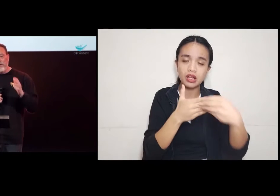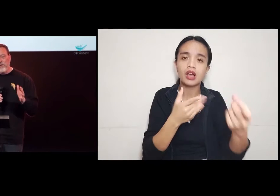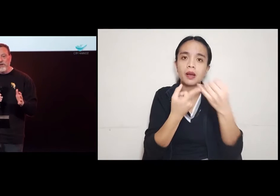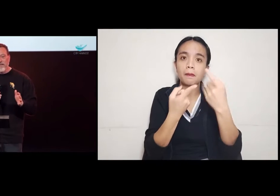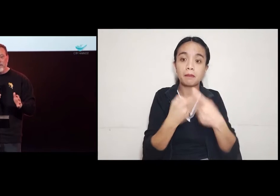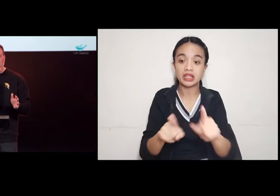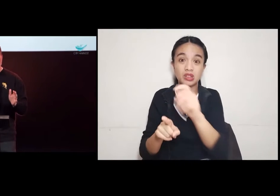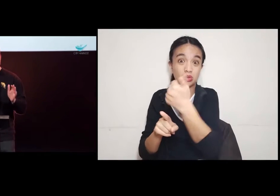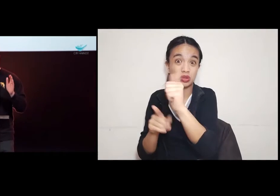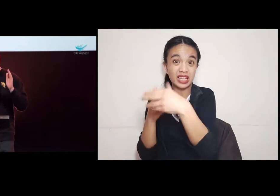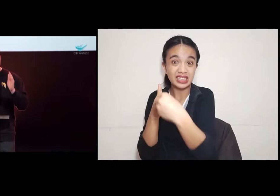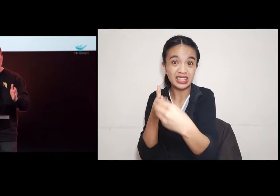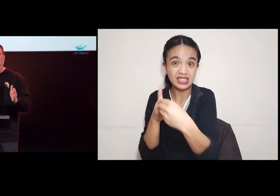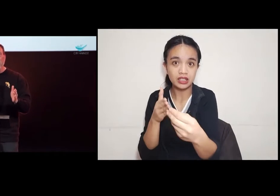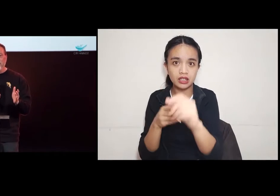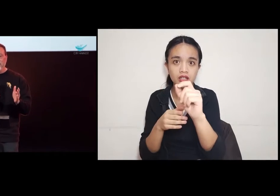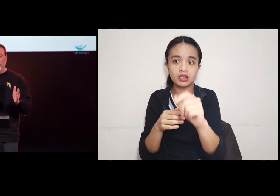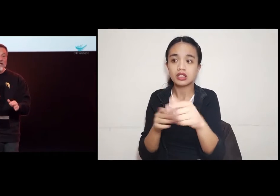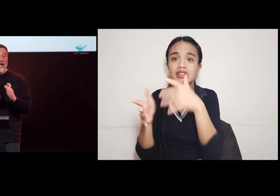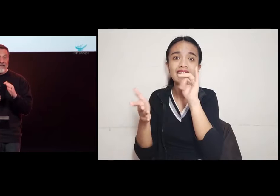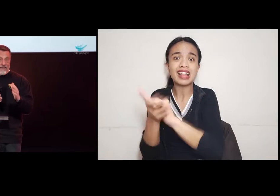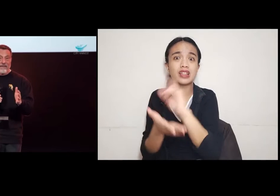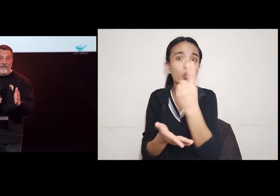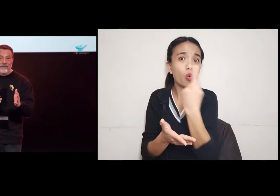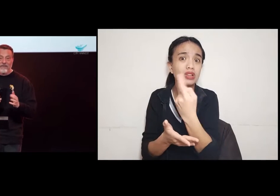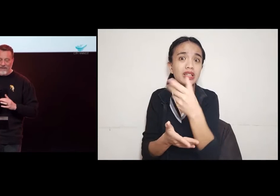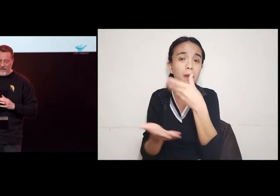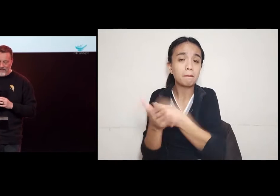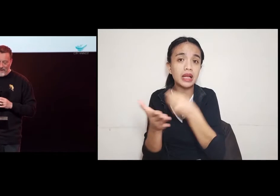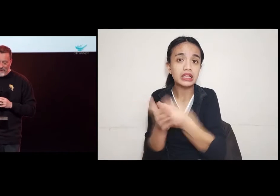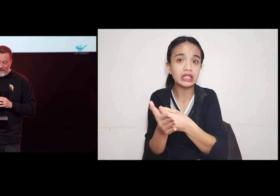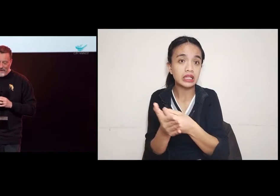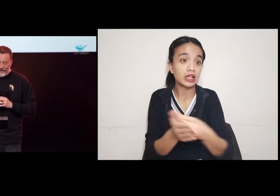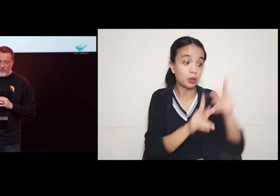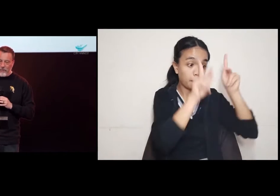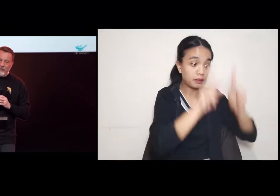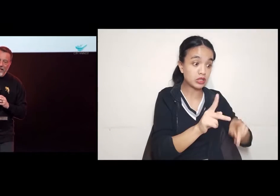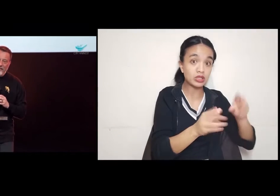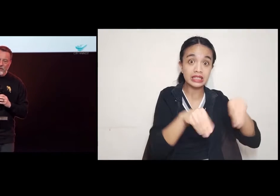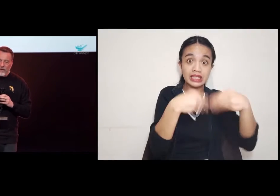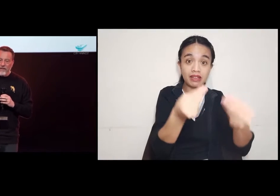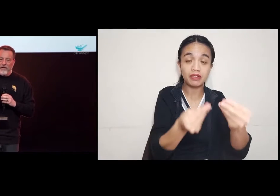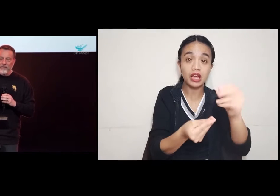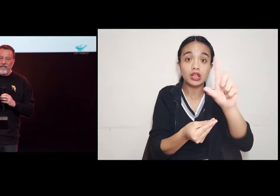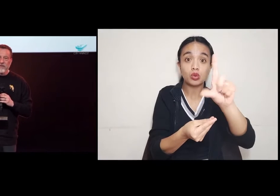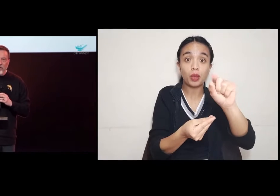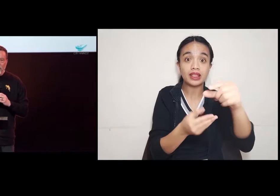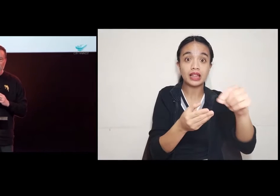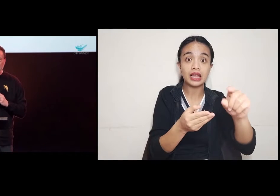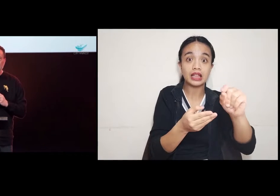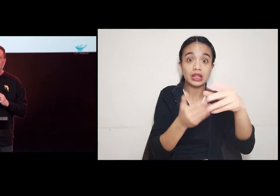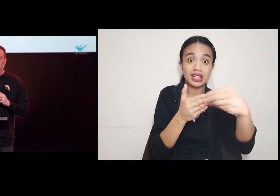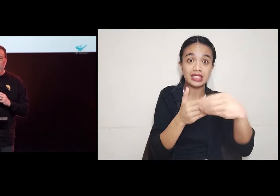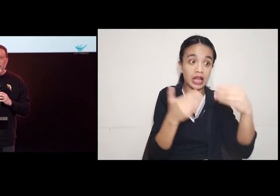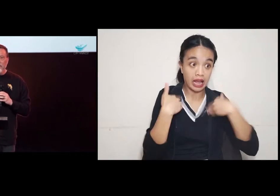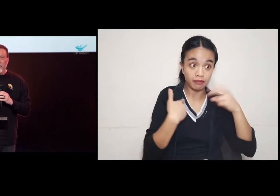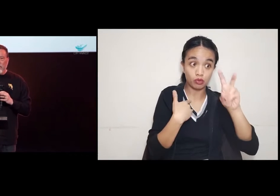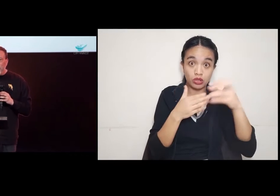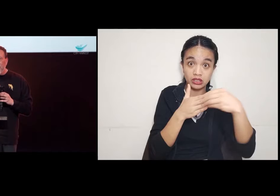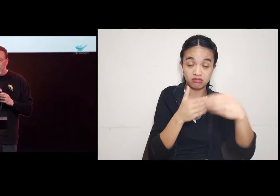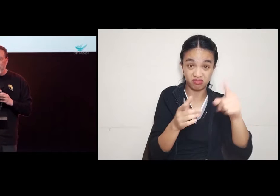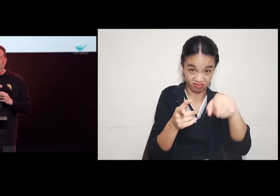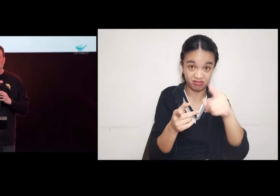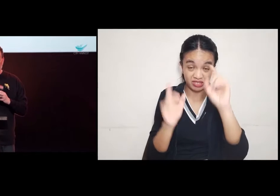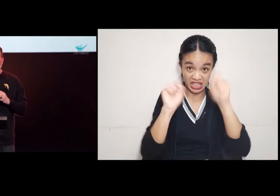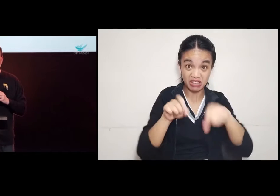But if you knew that the person who gave you $10 only had $10 and the person who gave you $20 had 200,